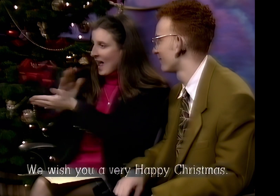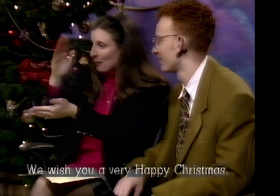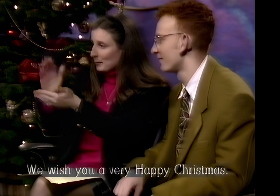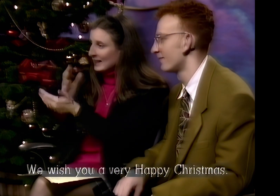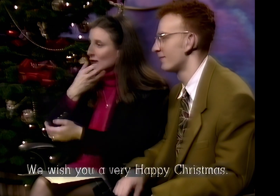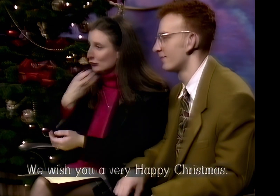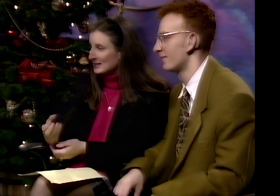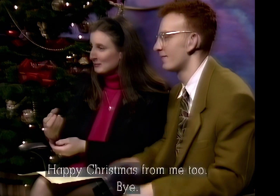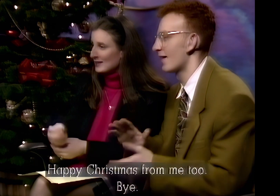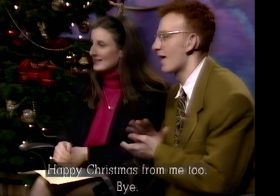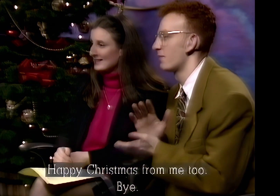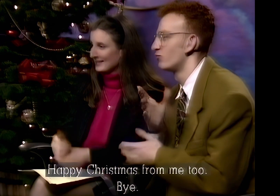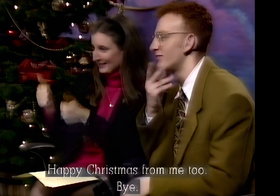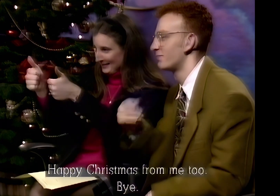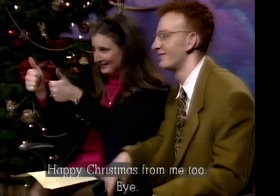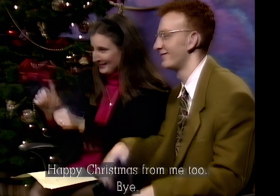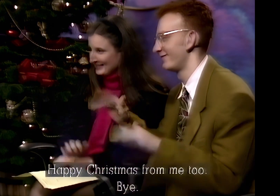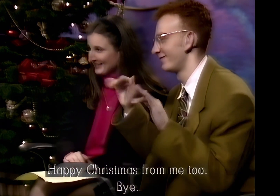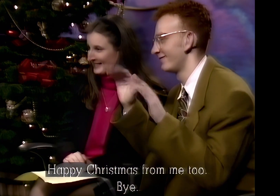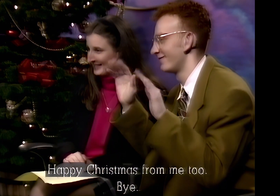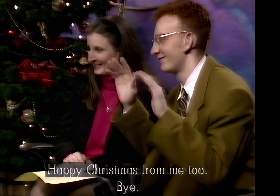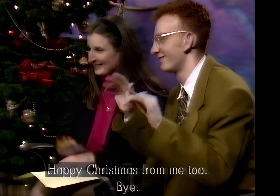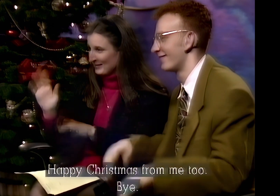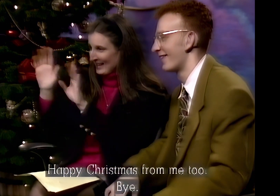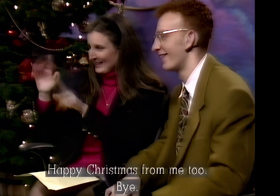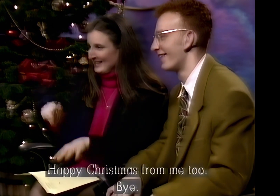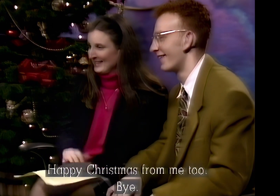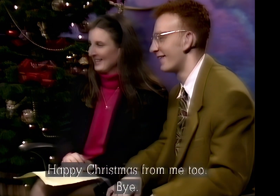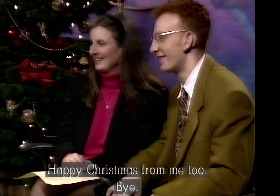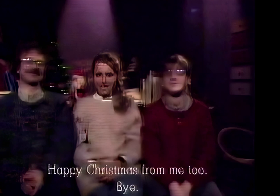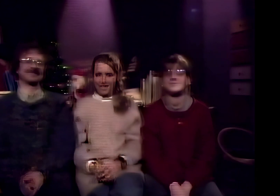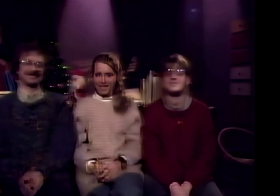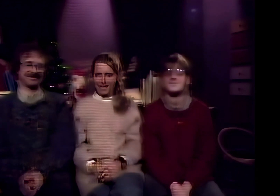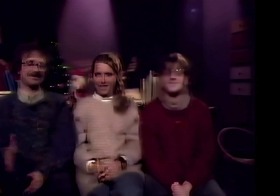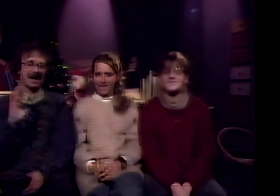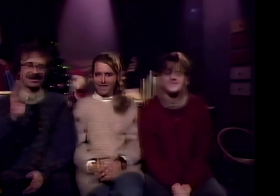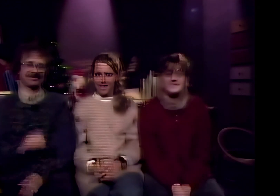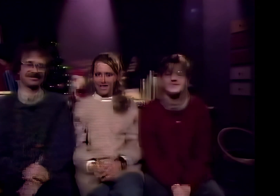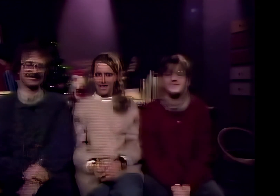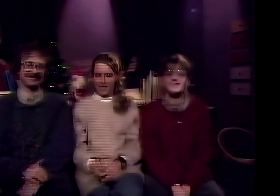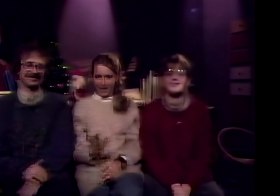We wish you a very happy Christmas. Happy Christmas from you too. Bye-bye. Bye-bye. Bye-bye.